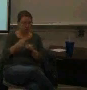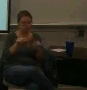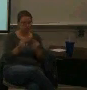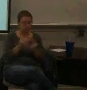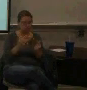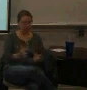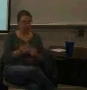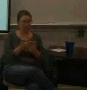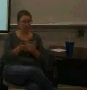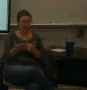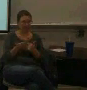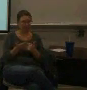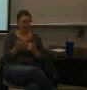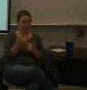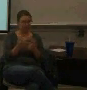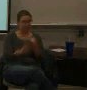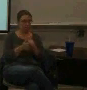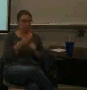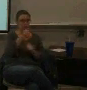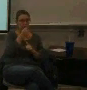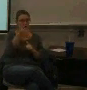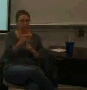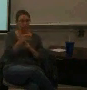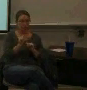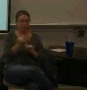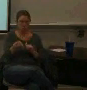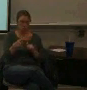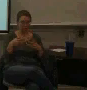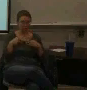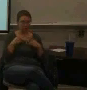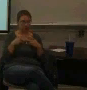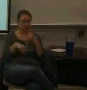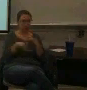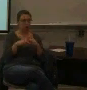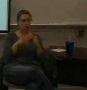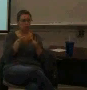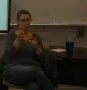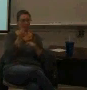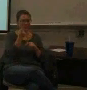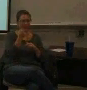of organisms, that the most tolerant fish can deal with up to 11%.